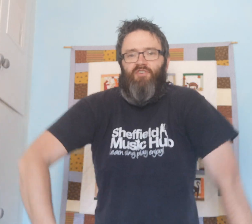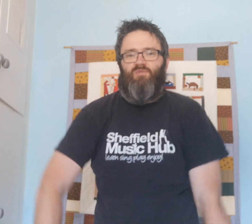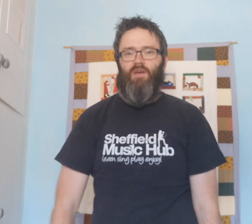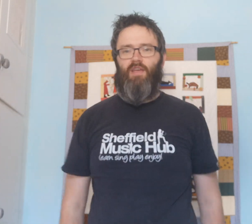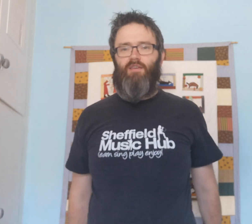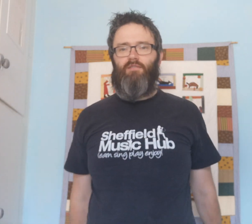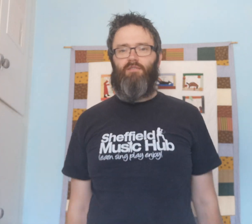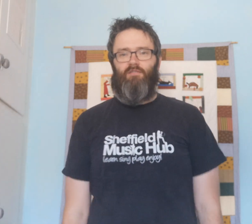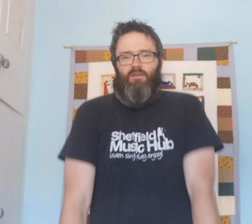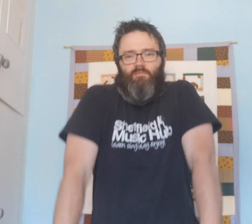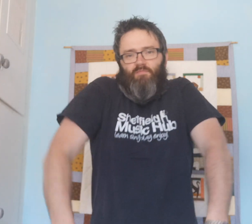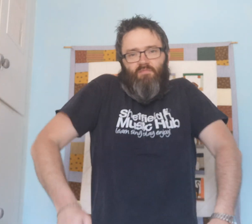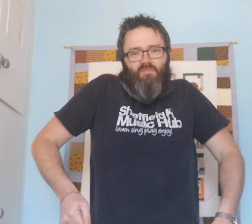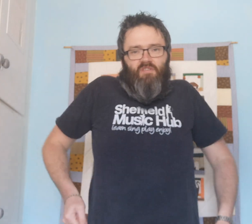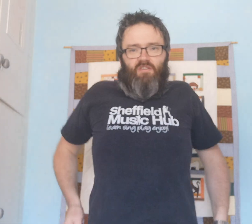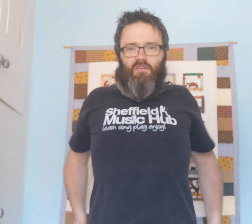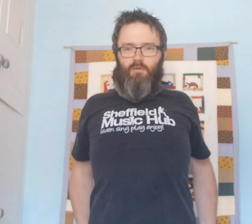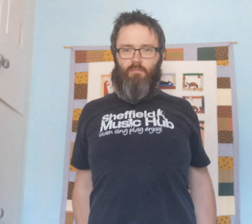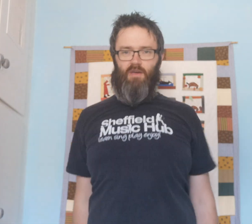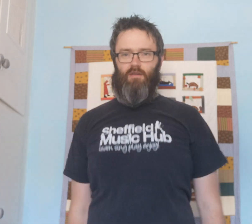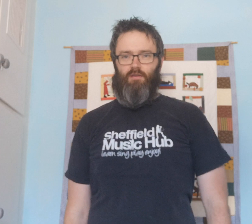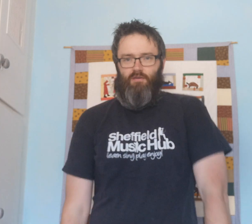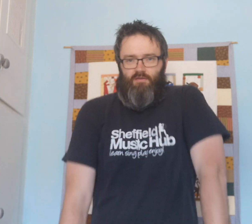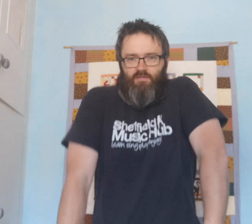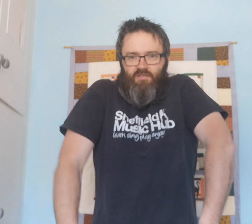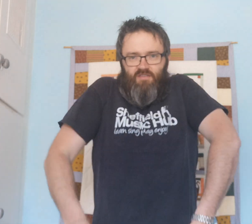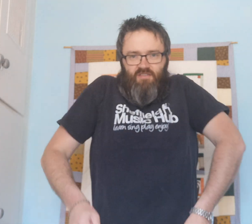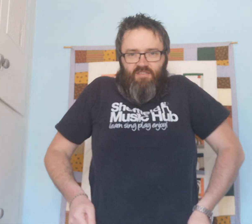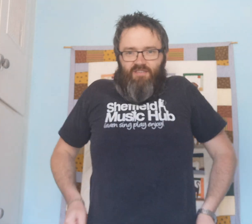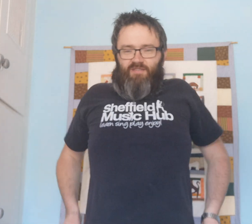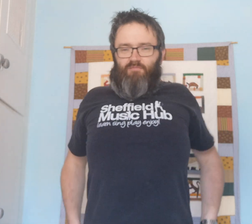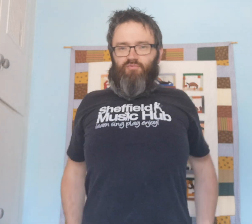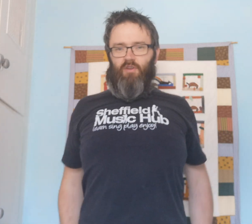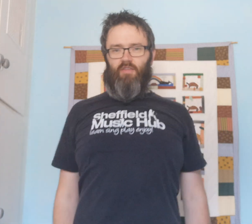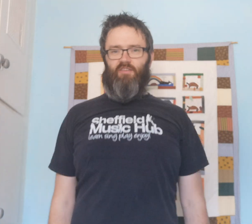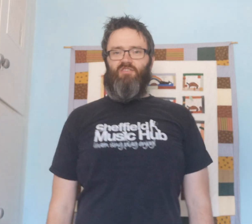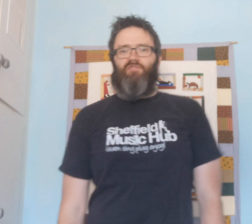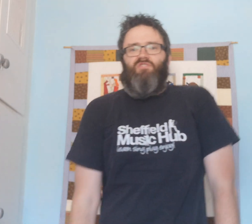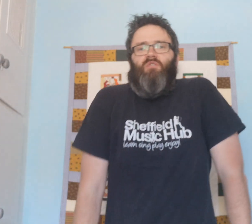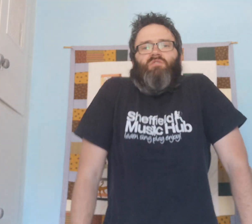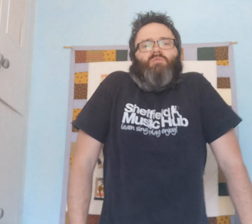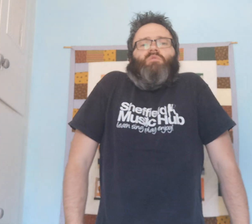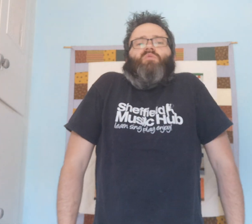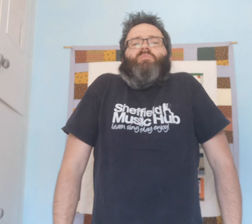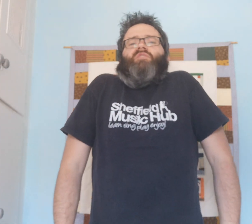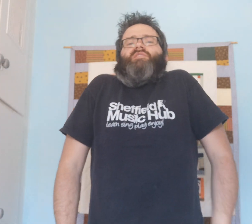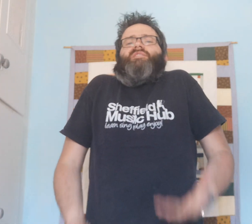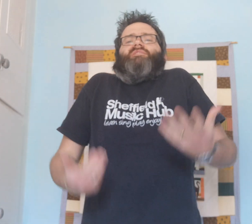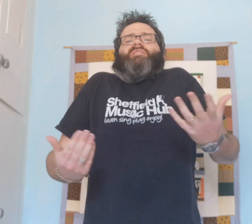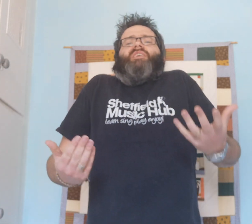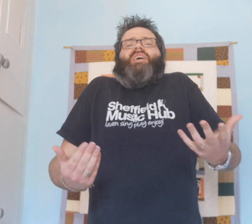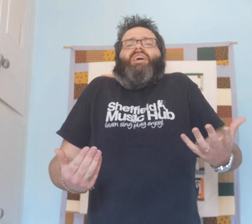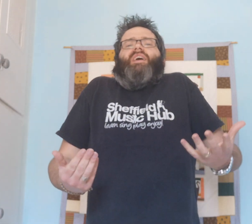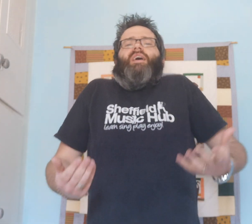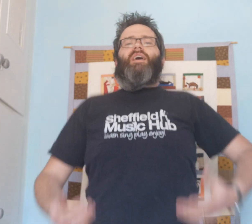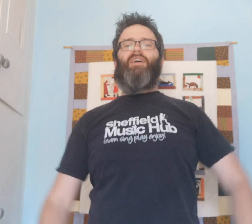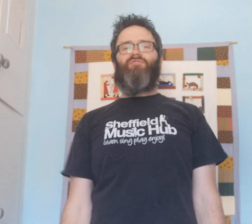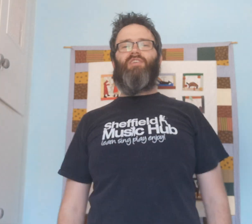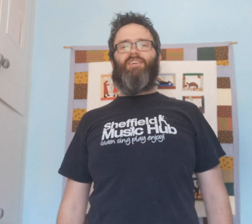way again. Up and back. Brilliant. And then just lift your shoulders up, hold them by your ears, and release.